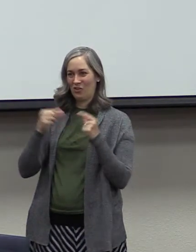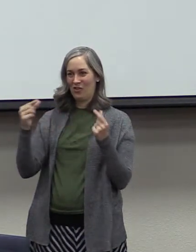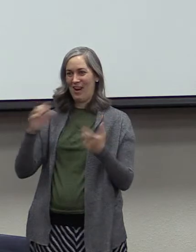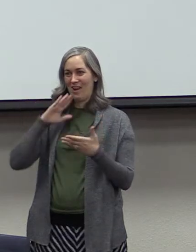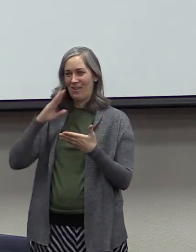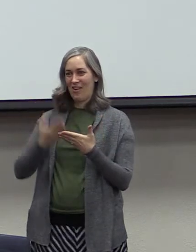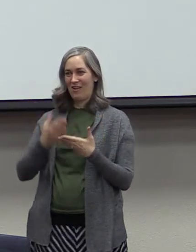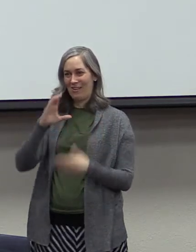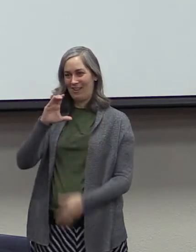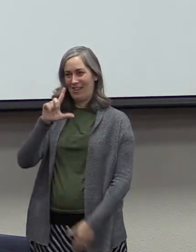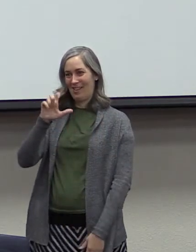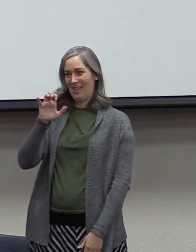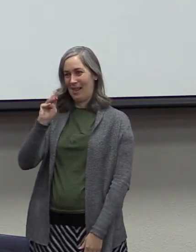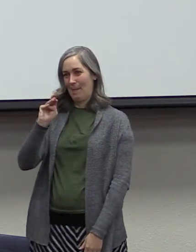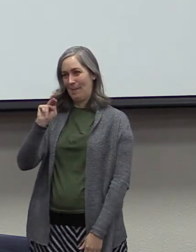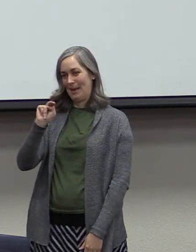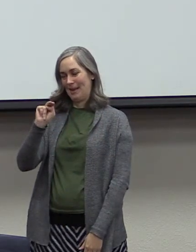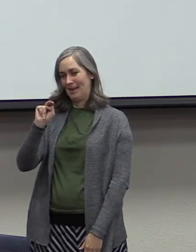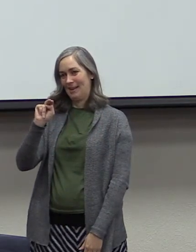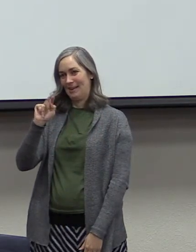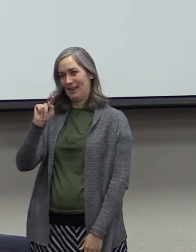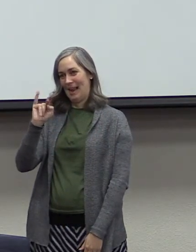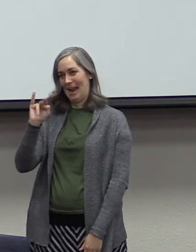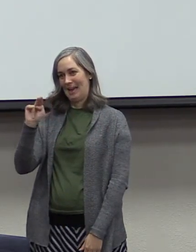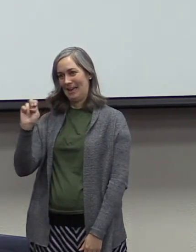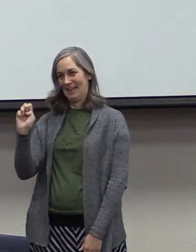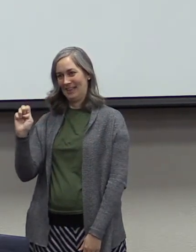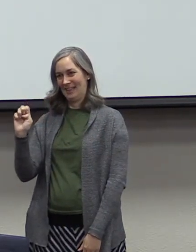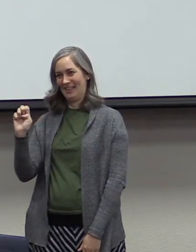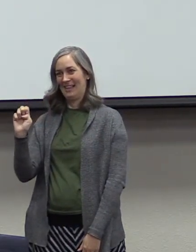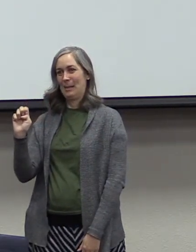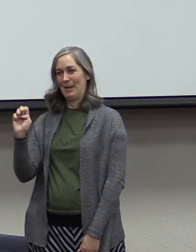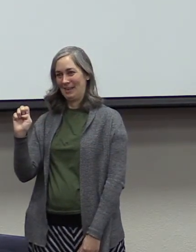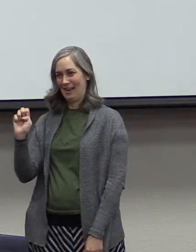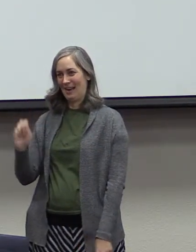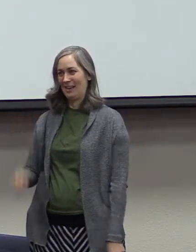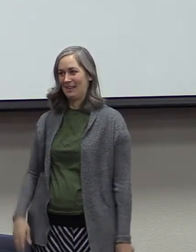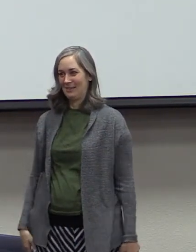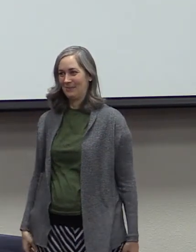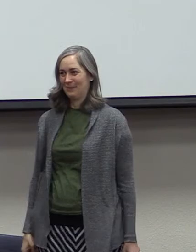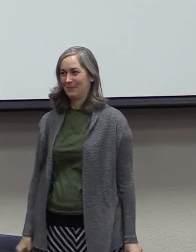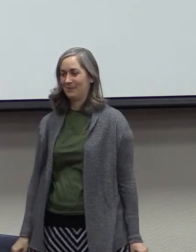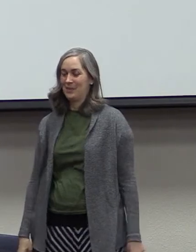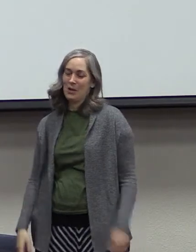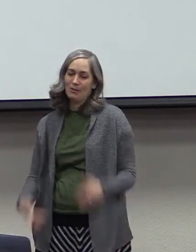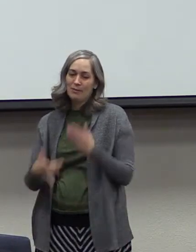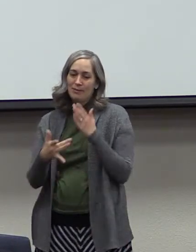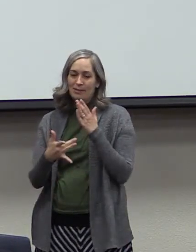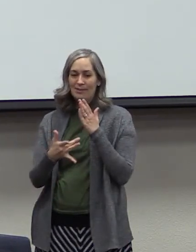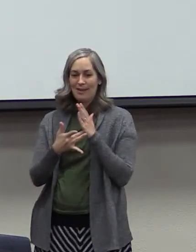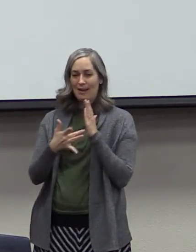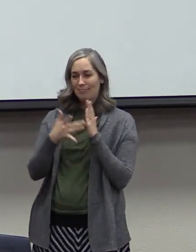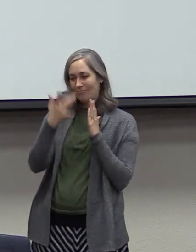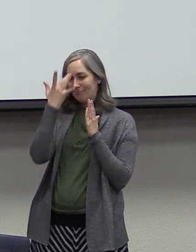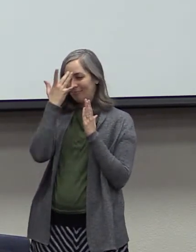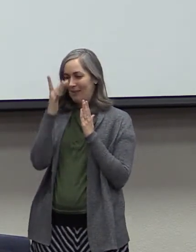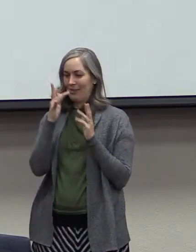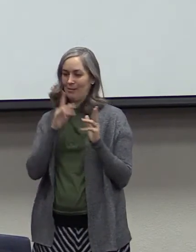Tech-savvy people are constantly trying to improve the way we do life. New